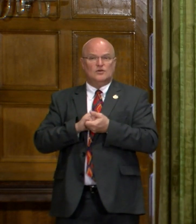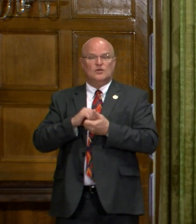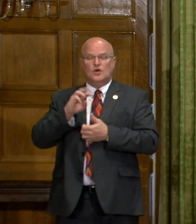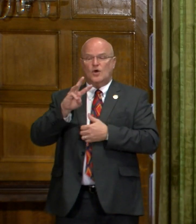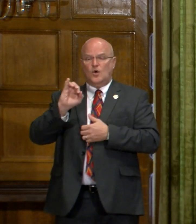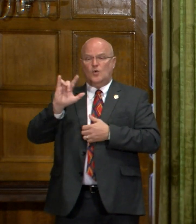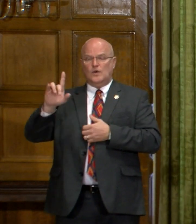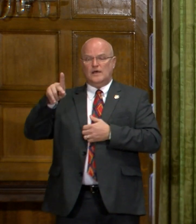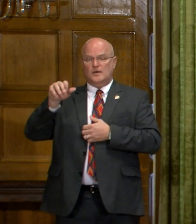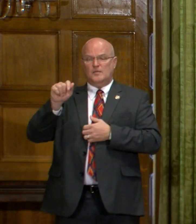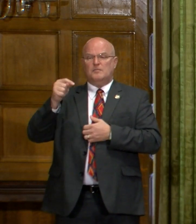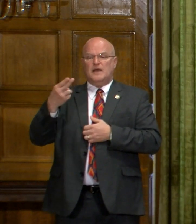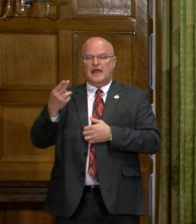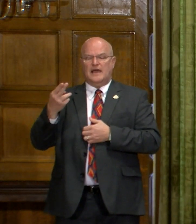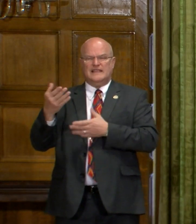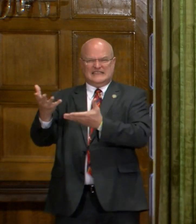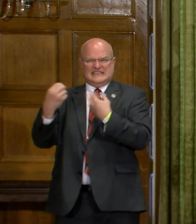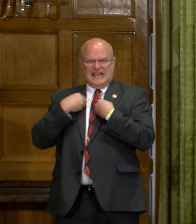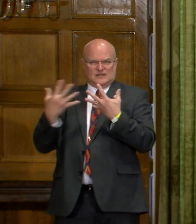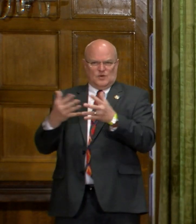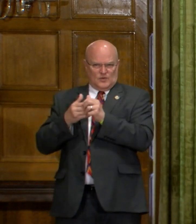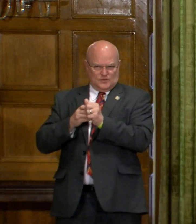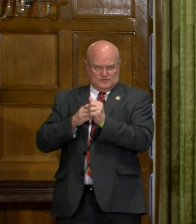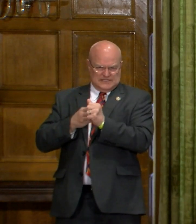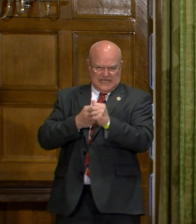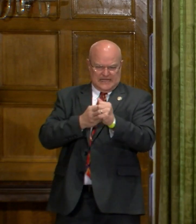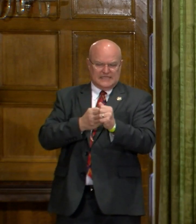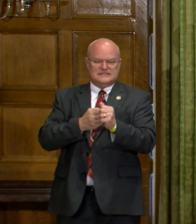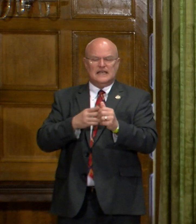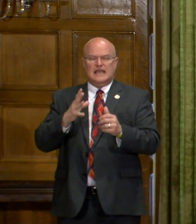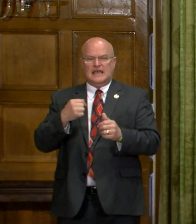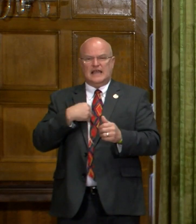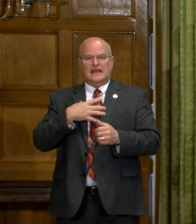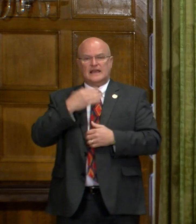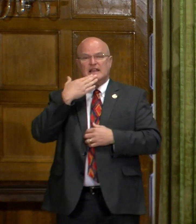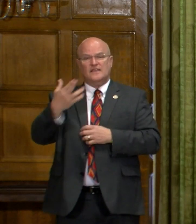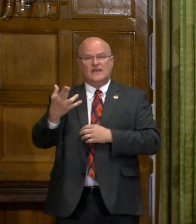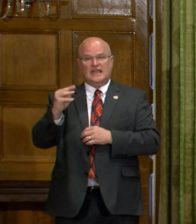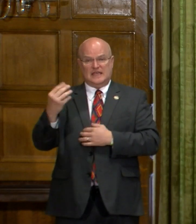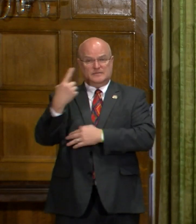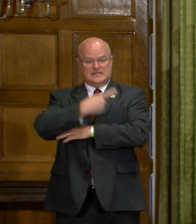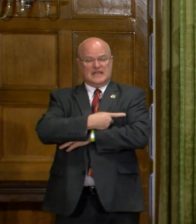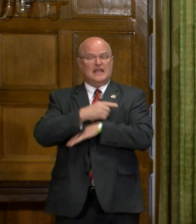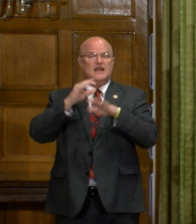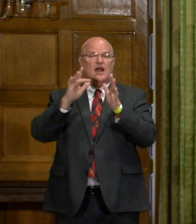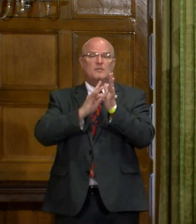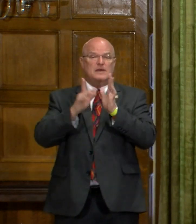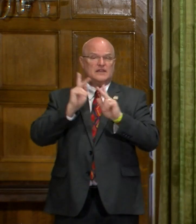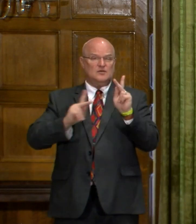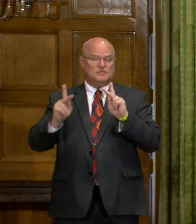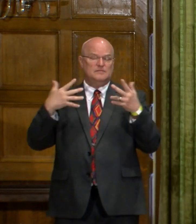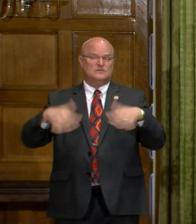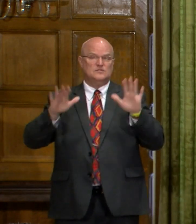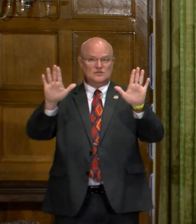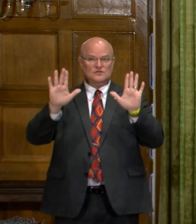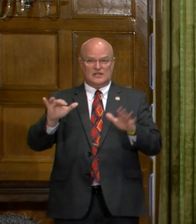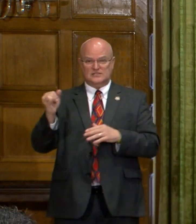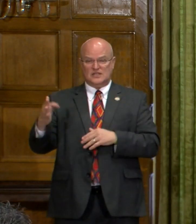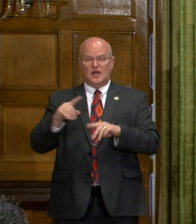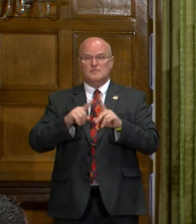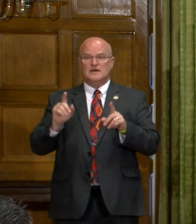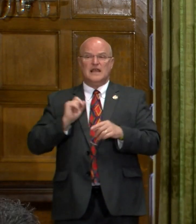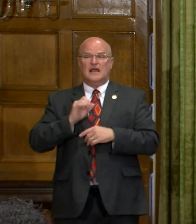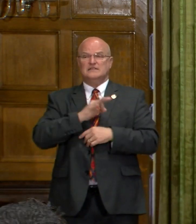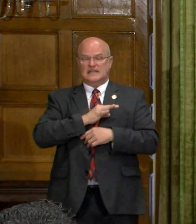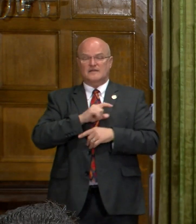is guiding us on what we should do. They're our medical provider, and I'd like to thank them today. They've done a great job, as well as our staff, but